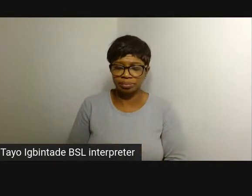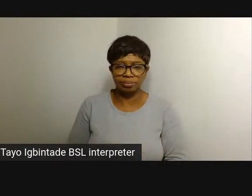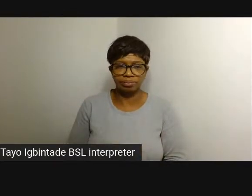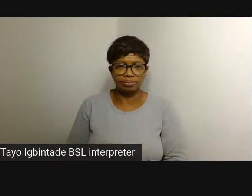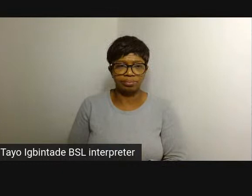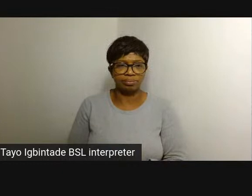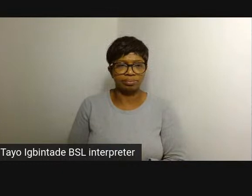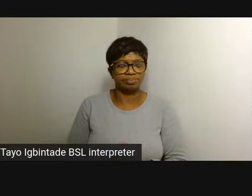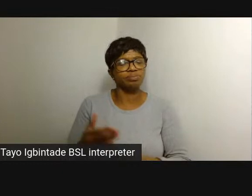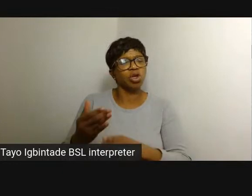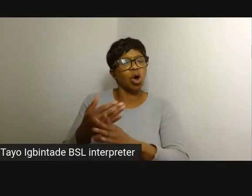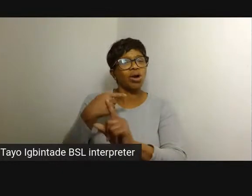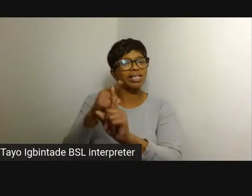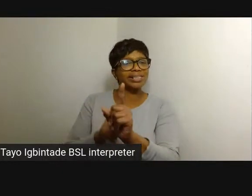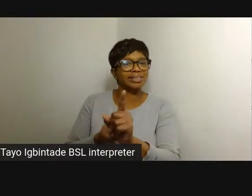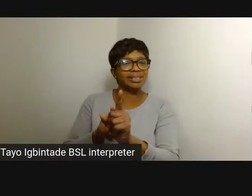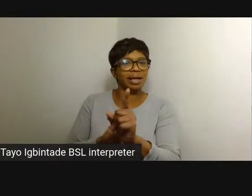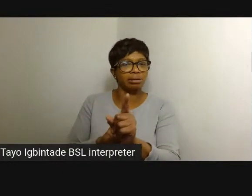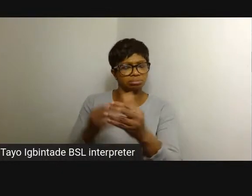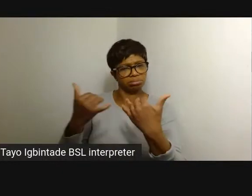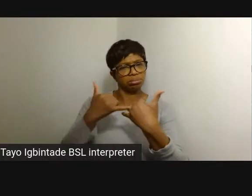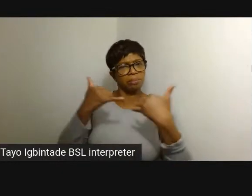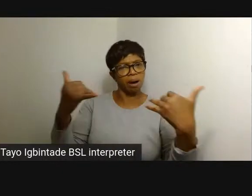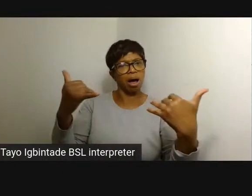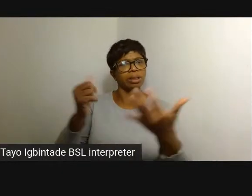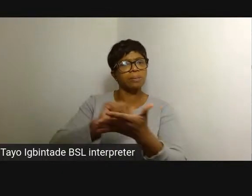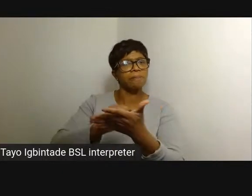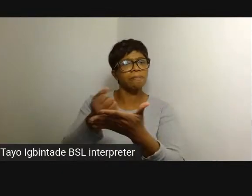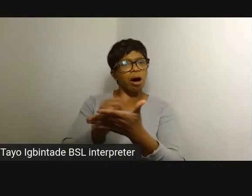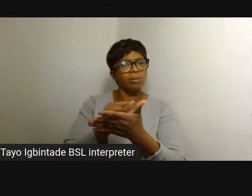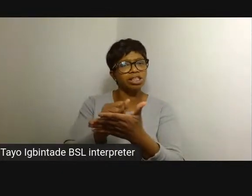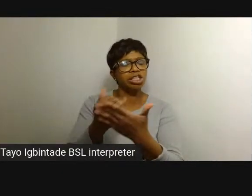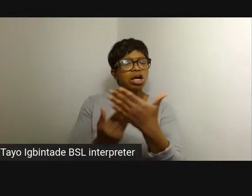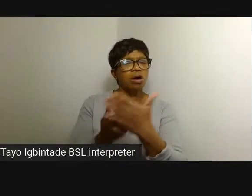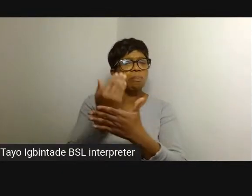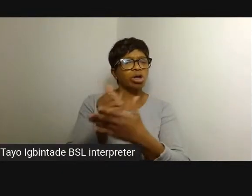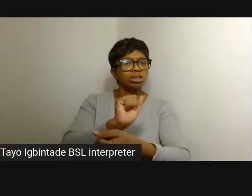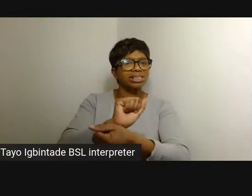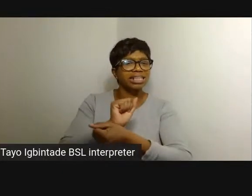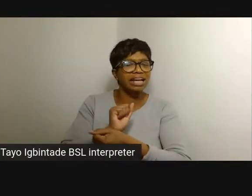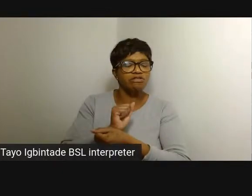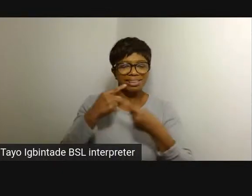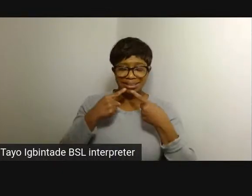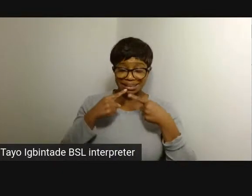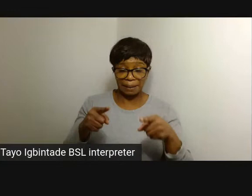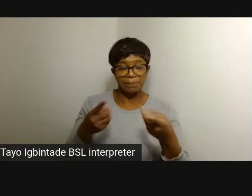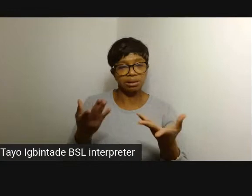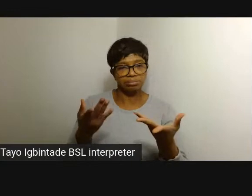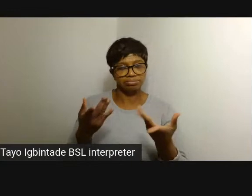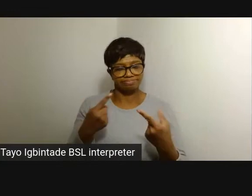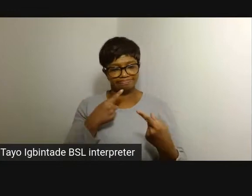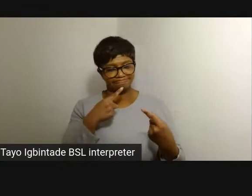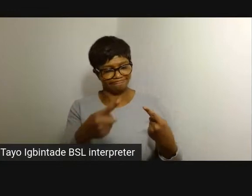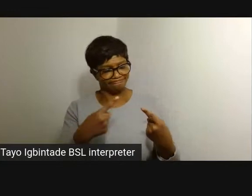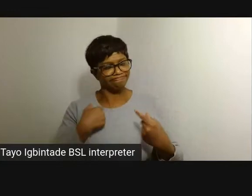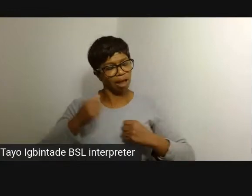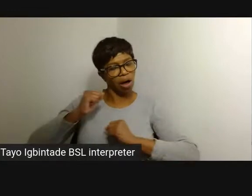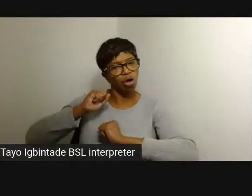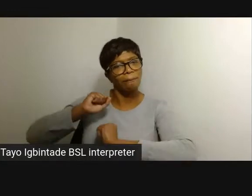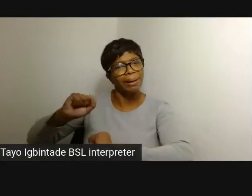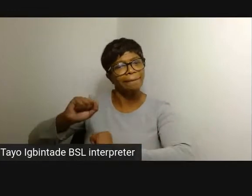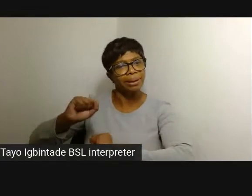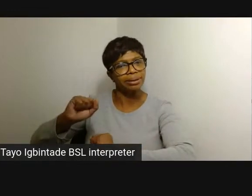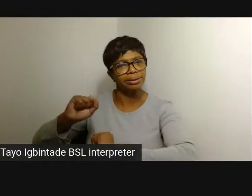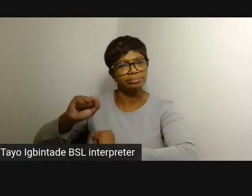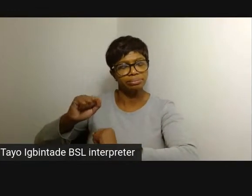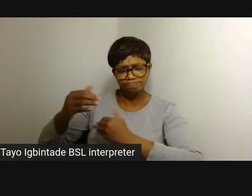Earlier this year, Parliament published its modern slavery statement, declaring our commitment